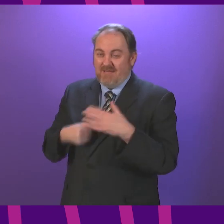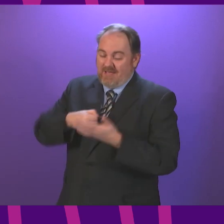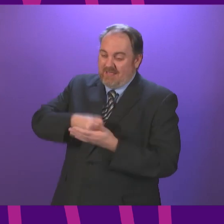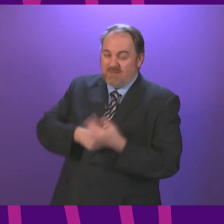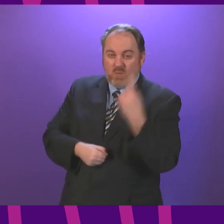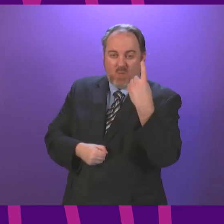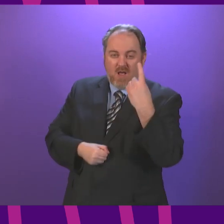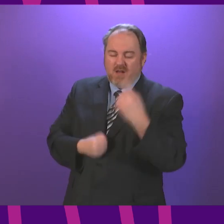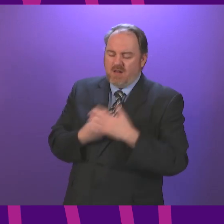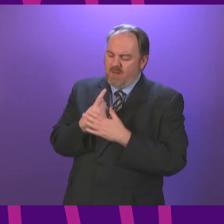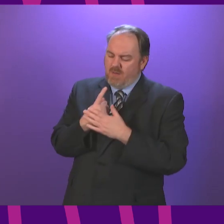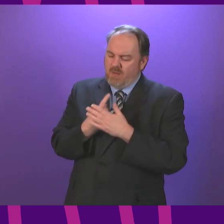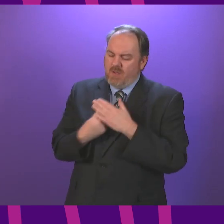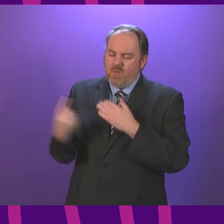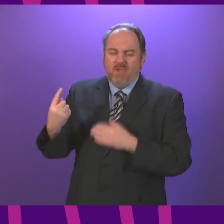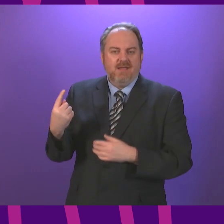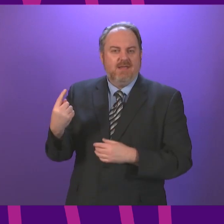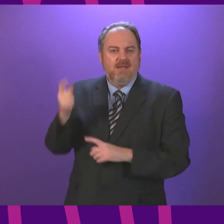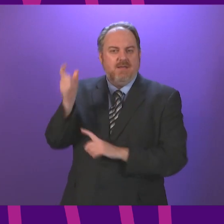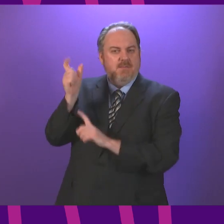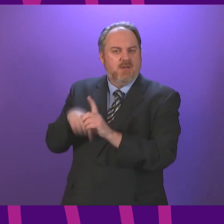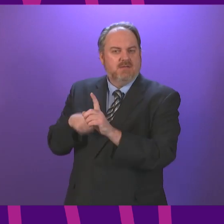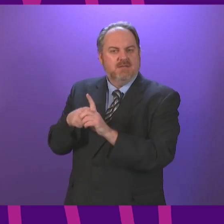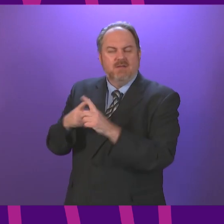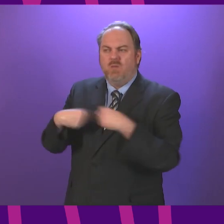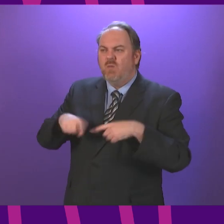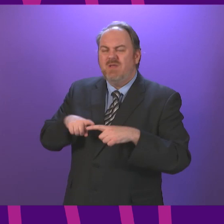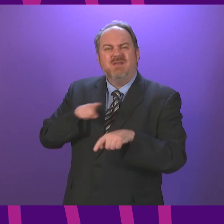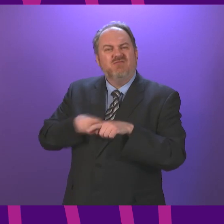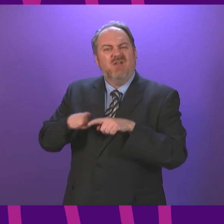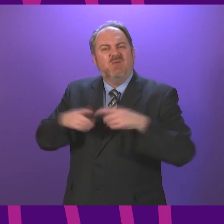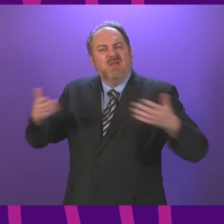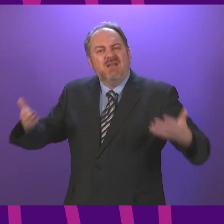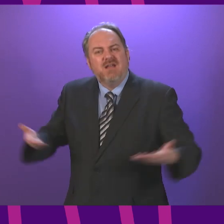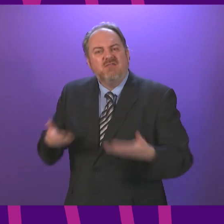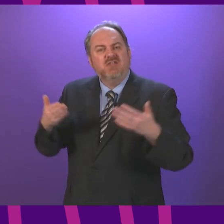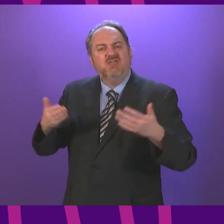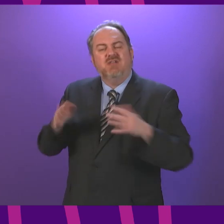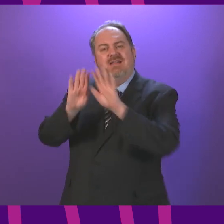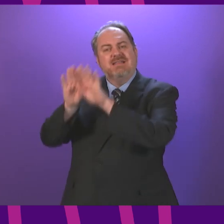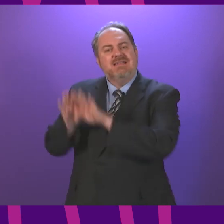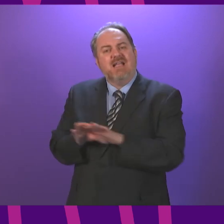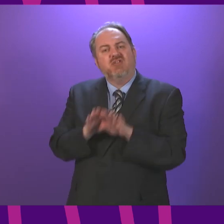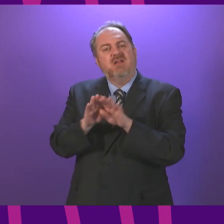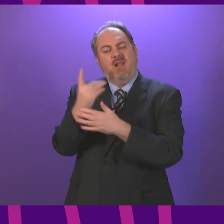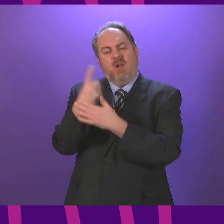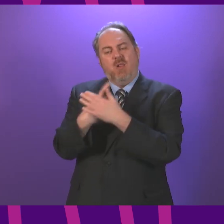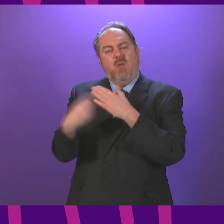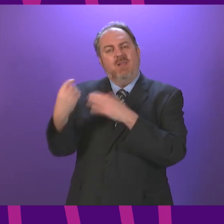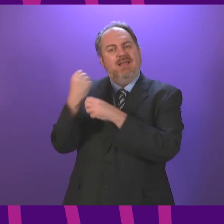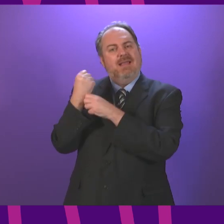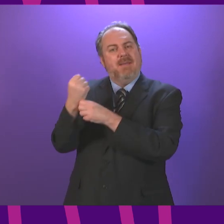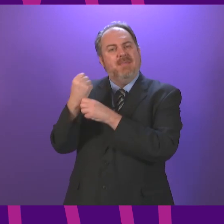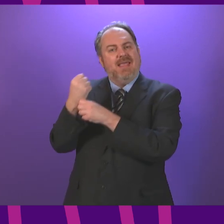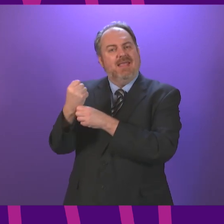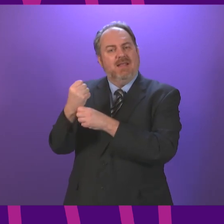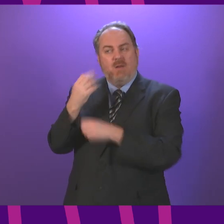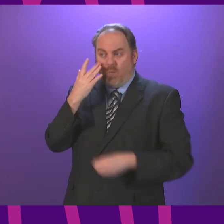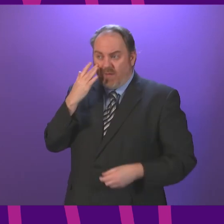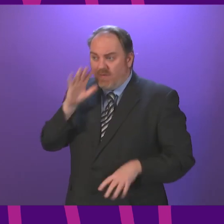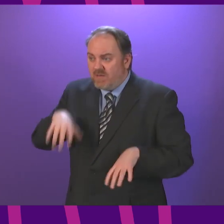First Minister, since 2018 we've been pushing for a national loneliness awareness campaign. When can we expect this vital campaign to be brought